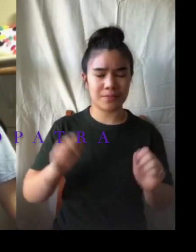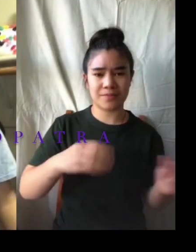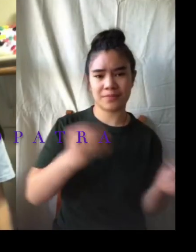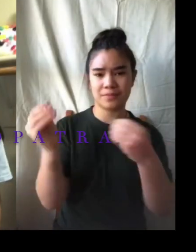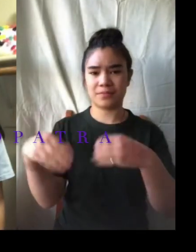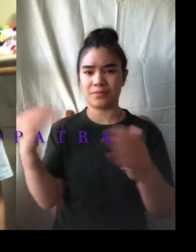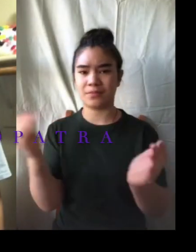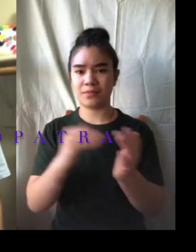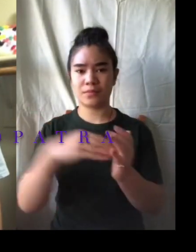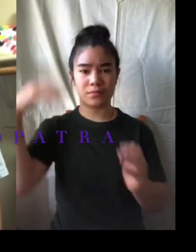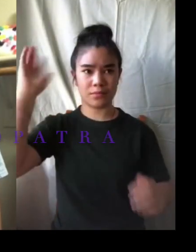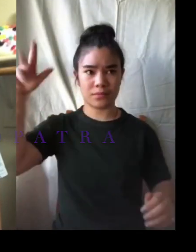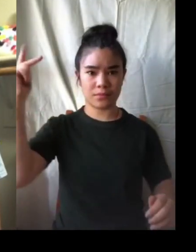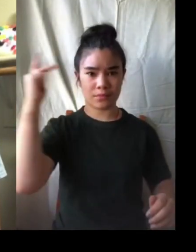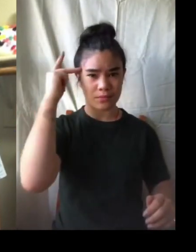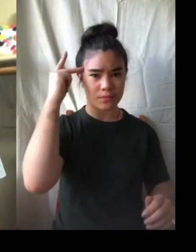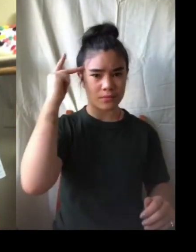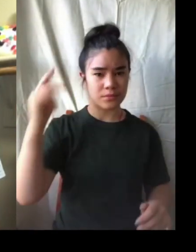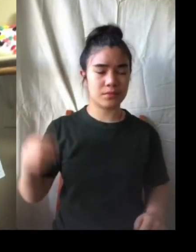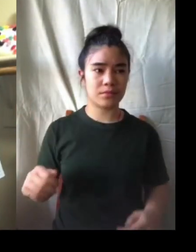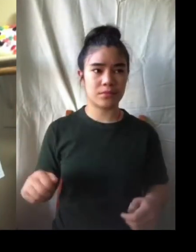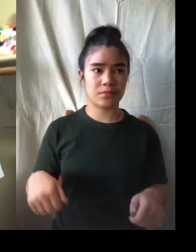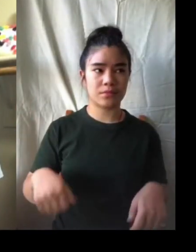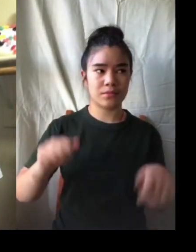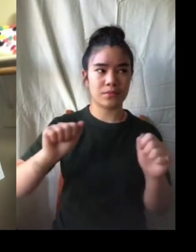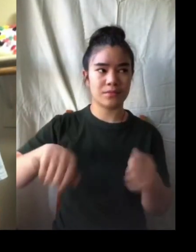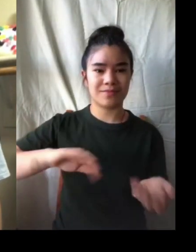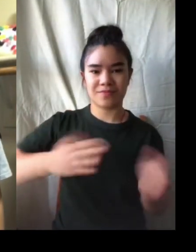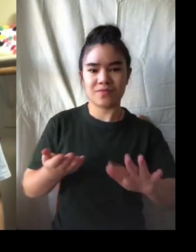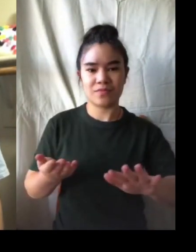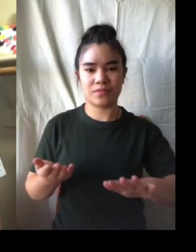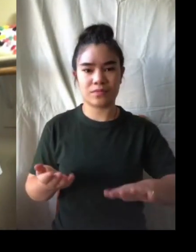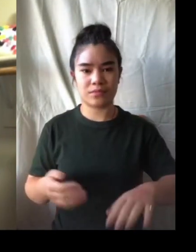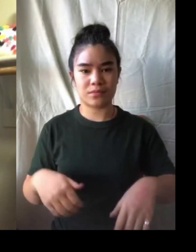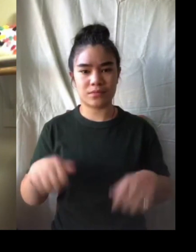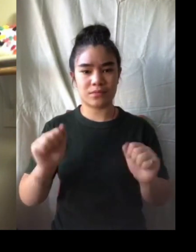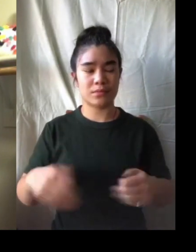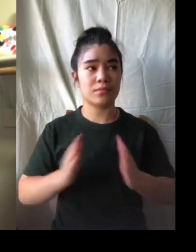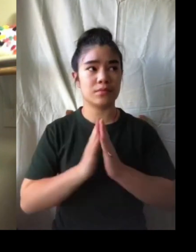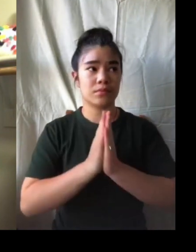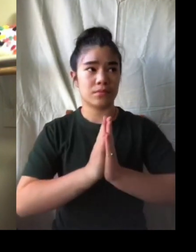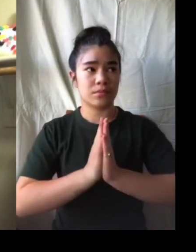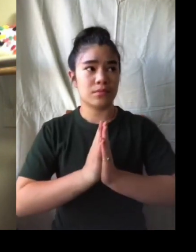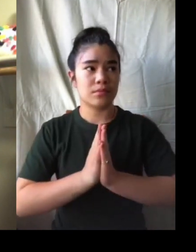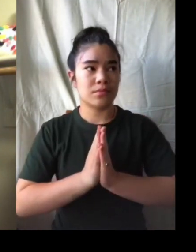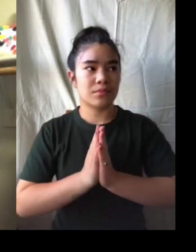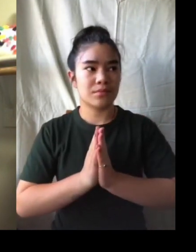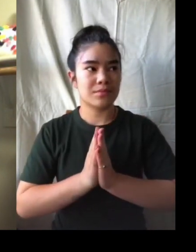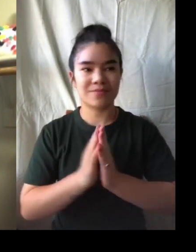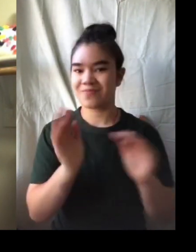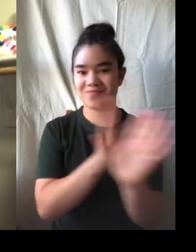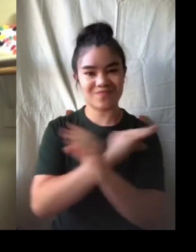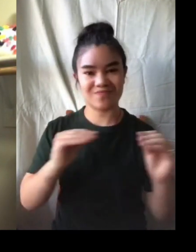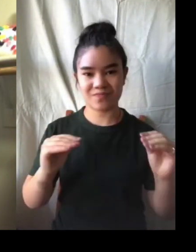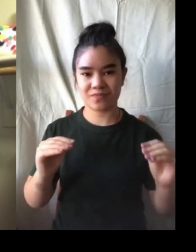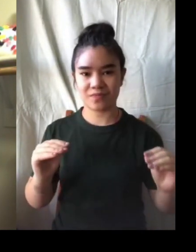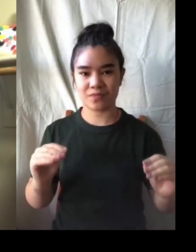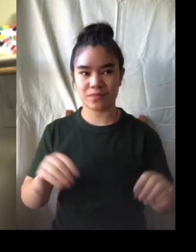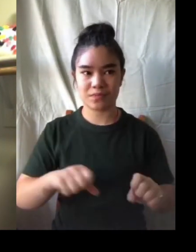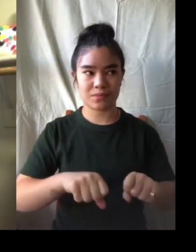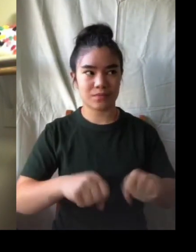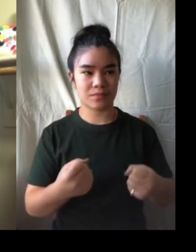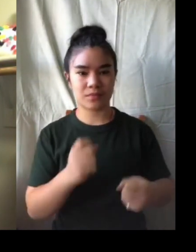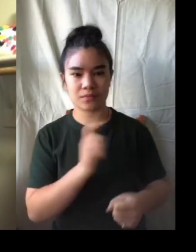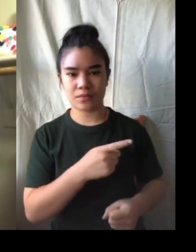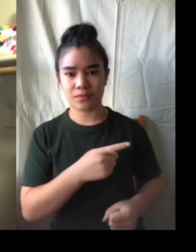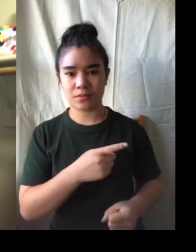They can send 1,000 embassies. They can slaughter. They can pray. There is nothing that